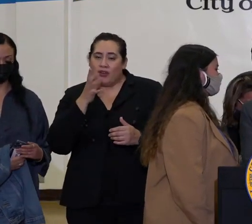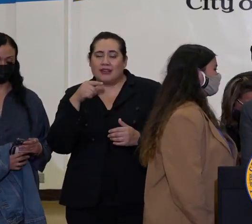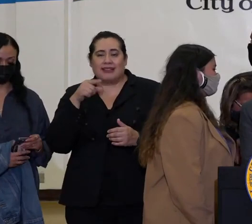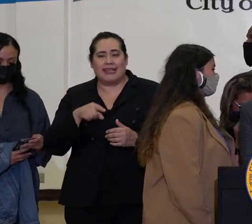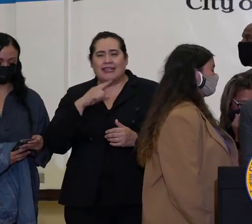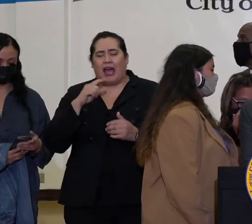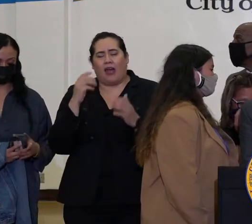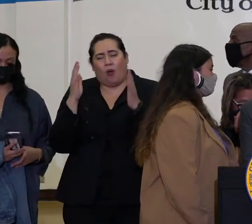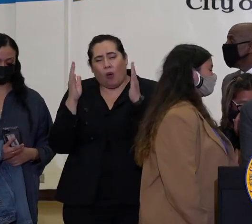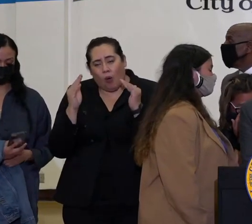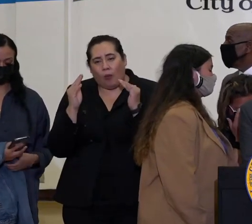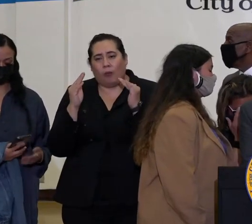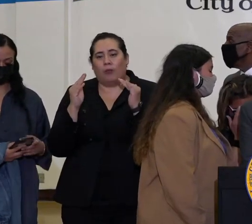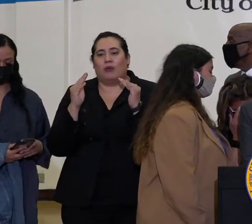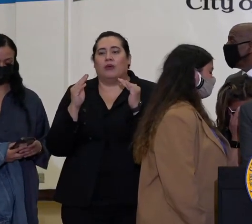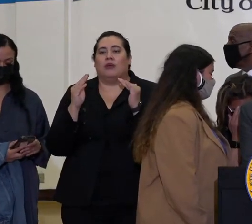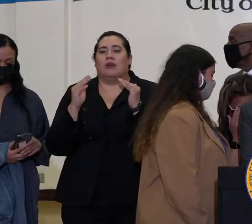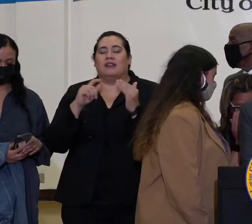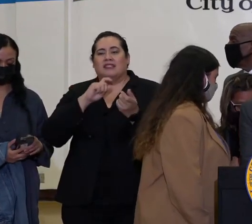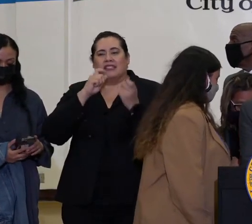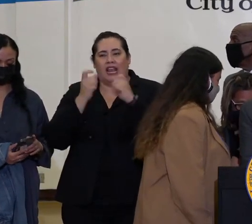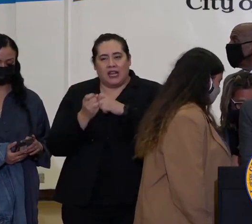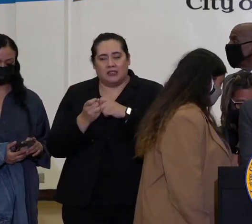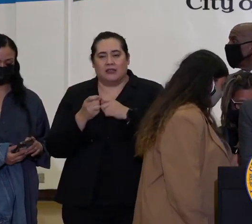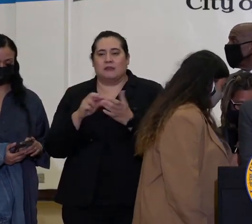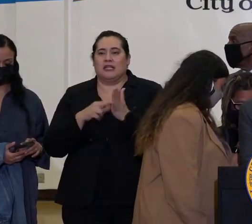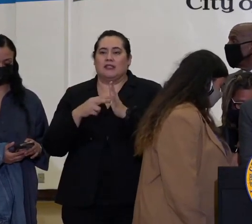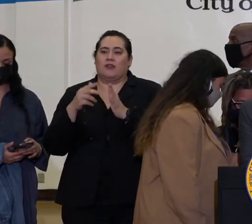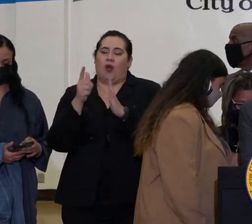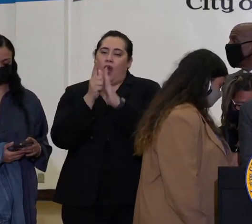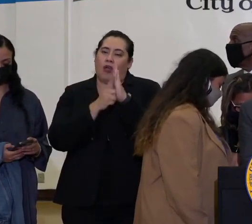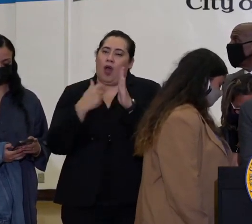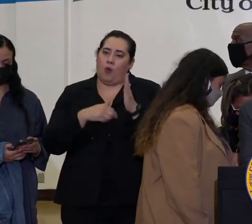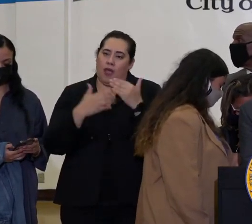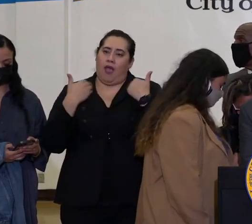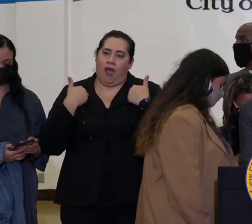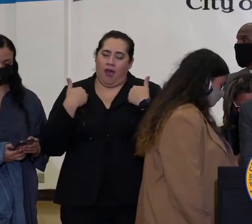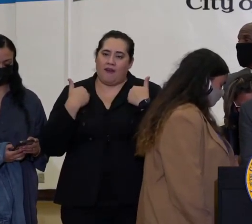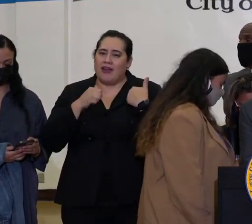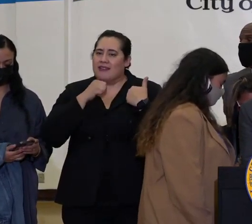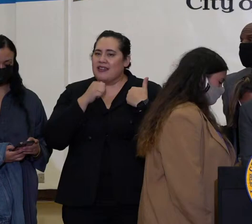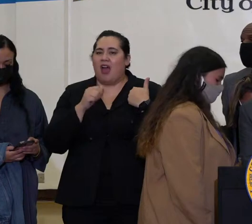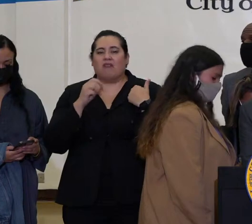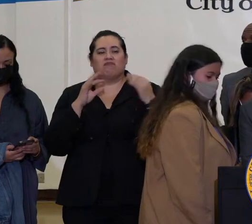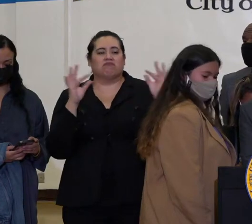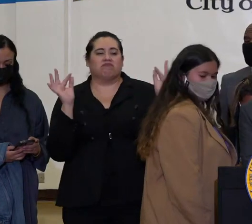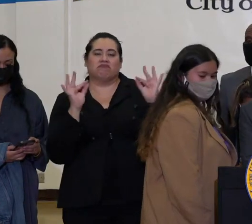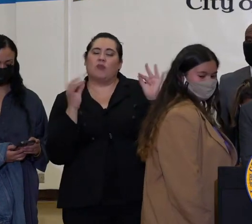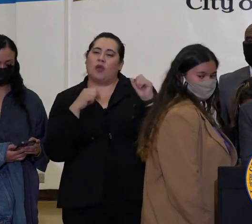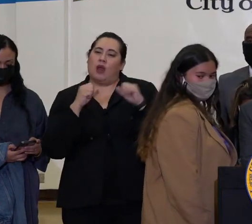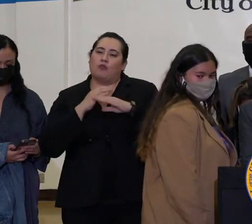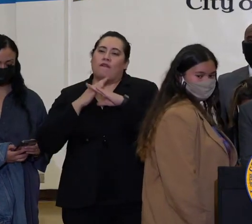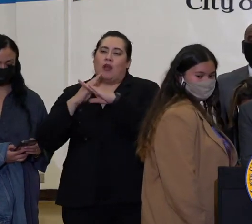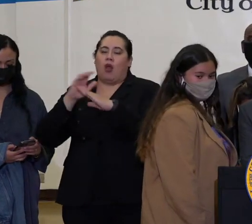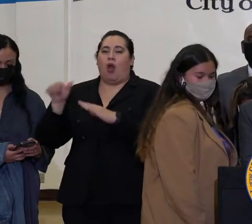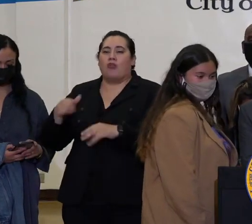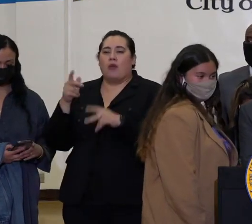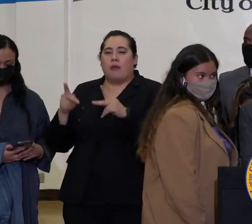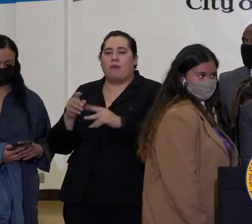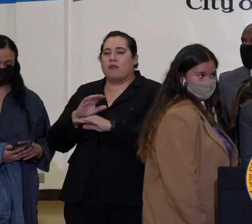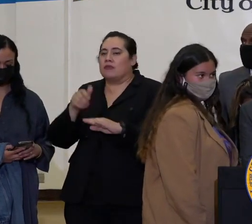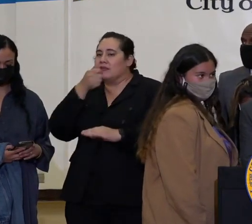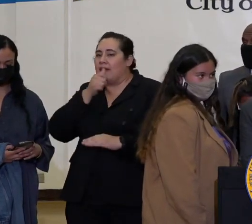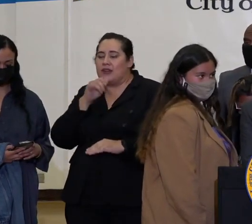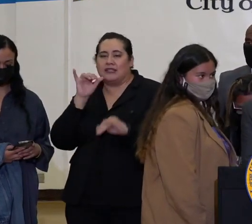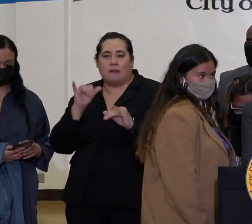is hope that change is possible, and that means that the loss that we had is not in vain if we can prevent other people from suffering the